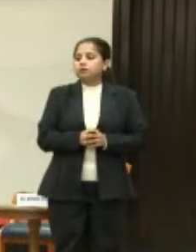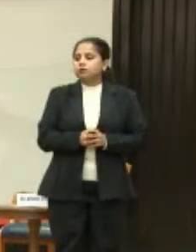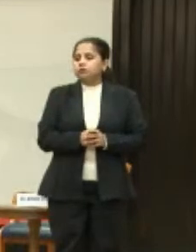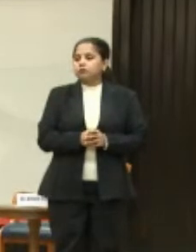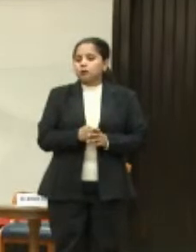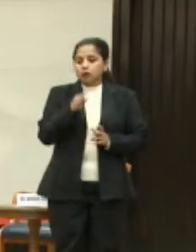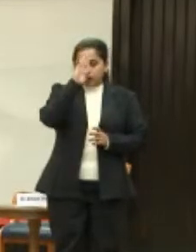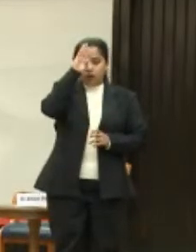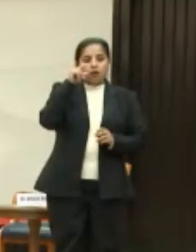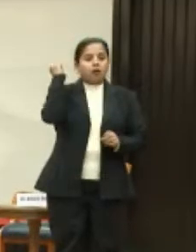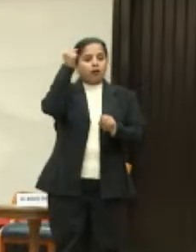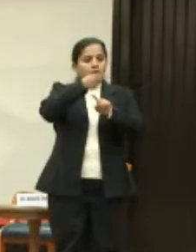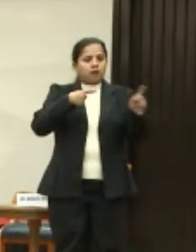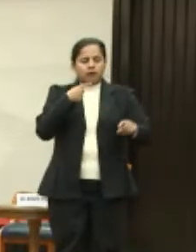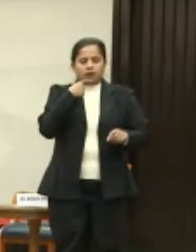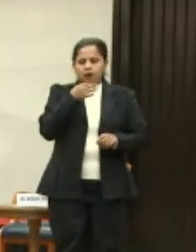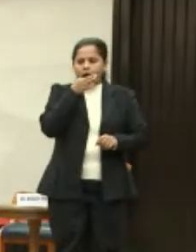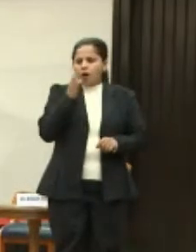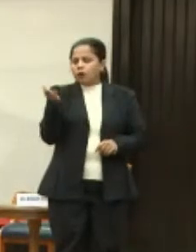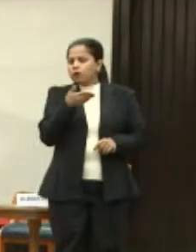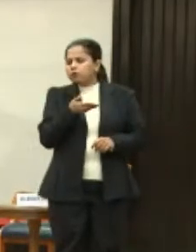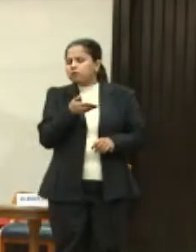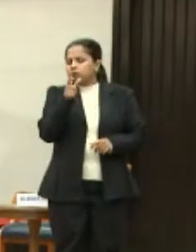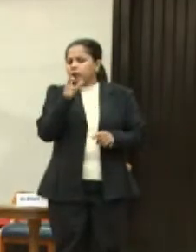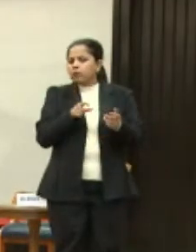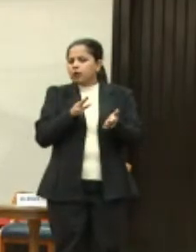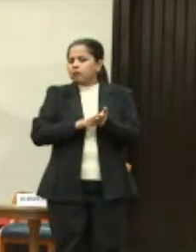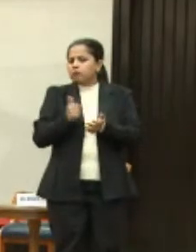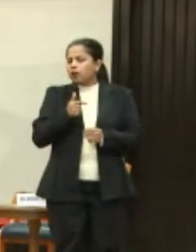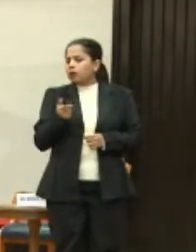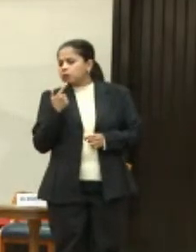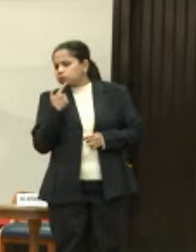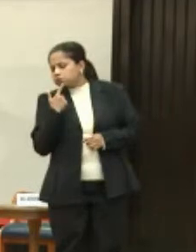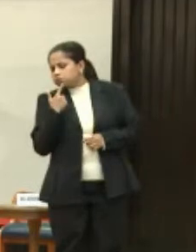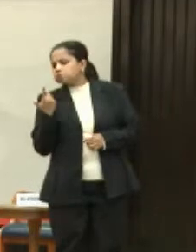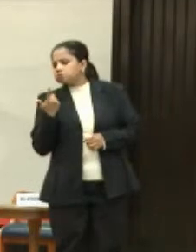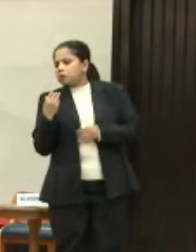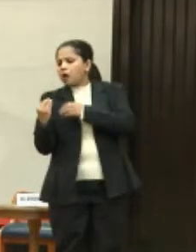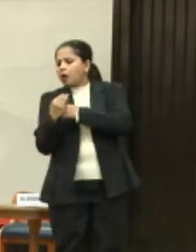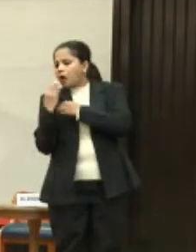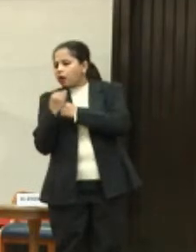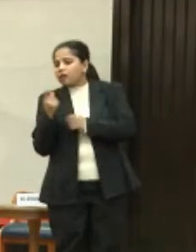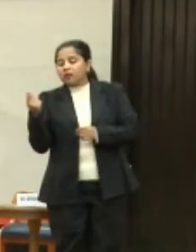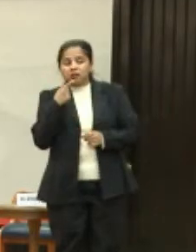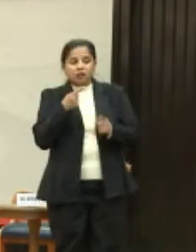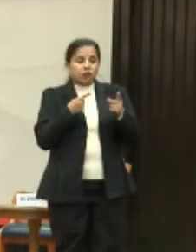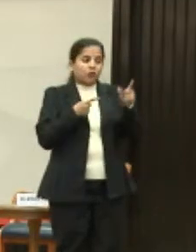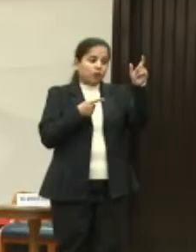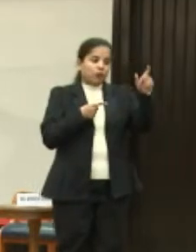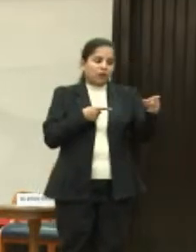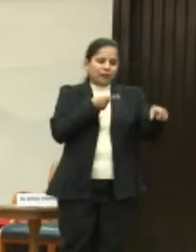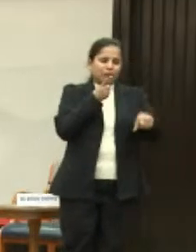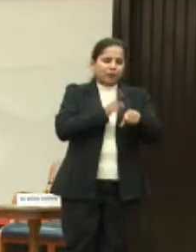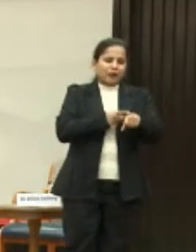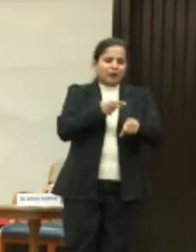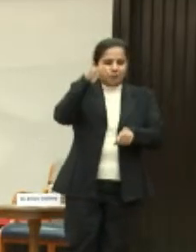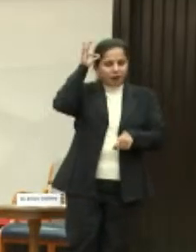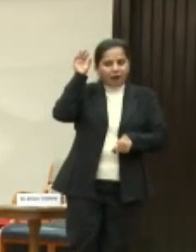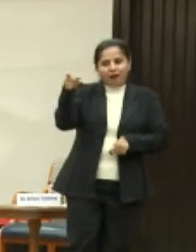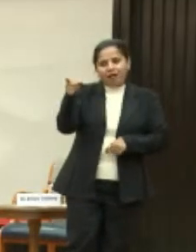King Rama asks all of his ministers and advisors. They say, you cannot punish a